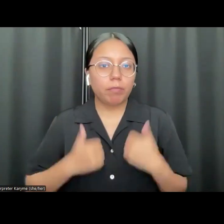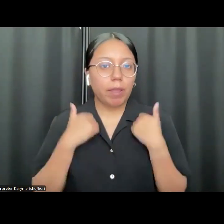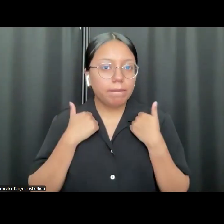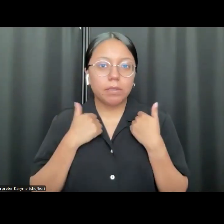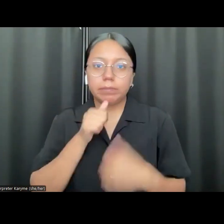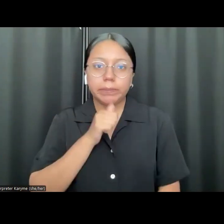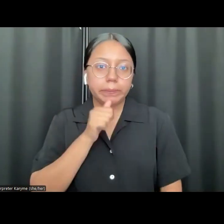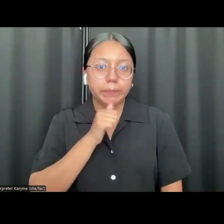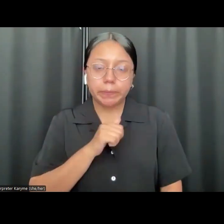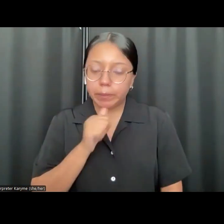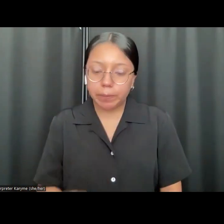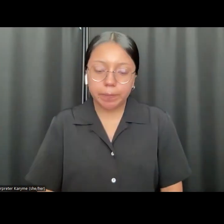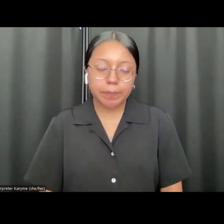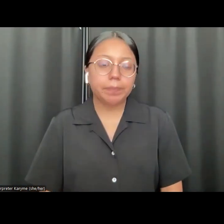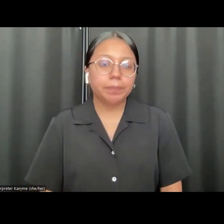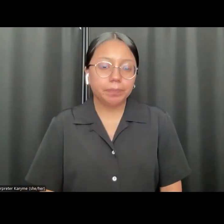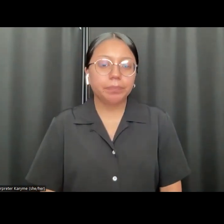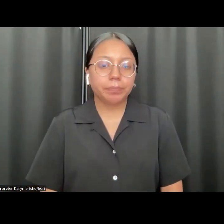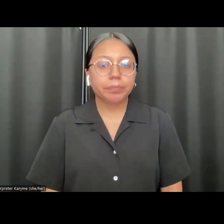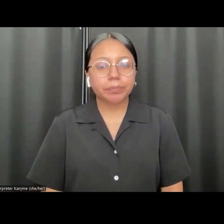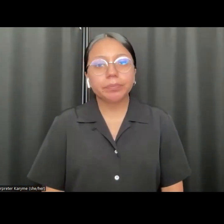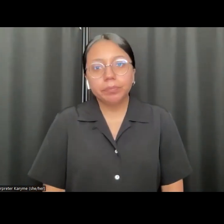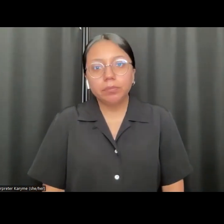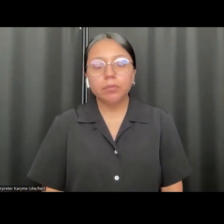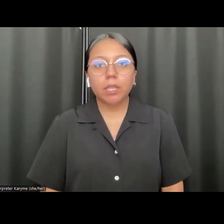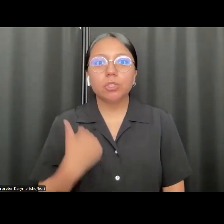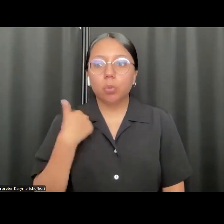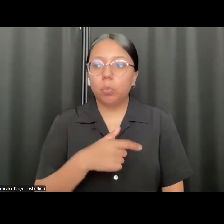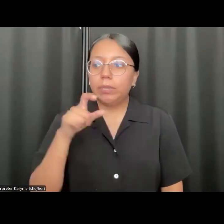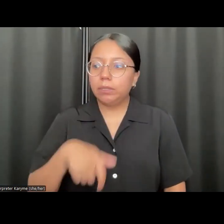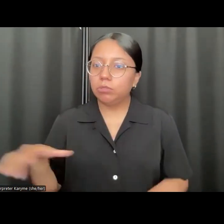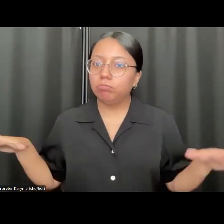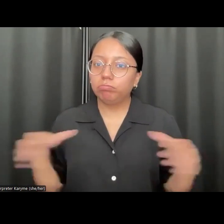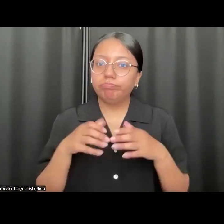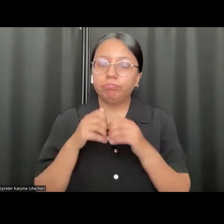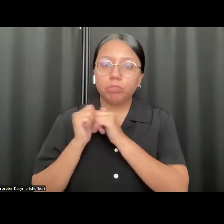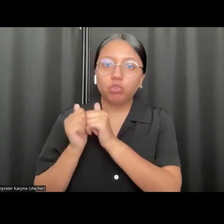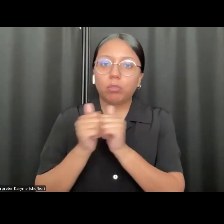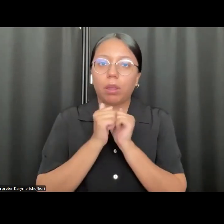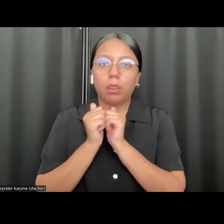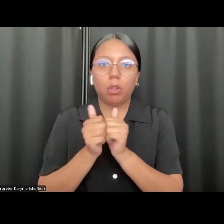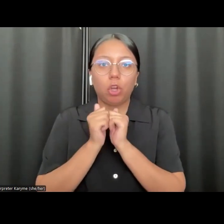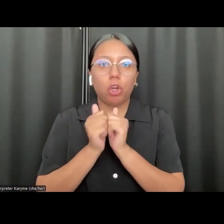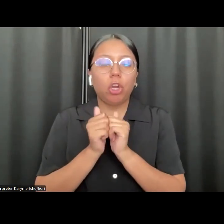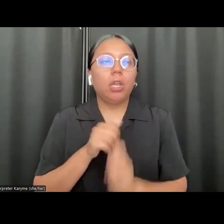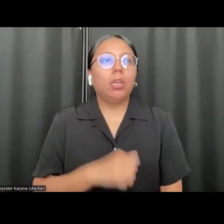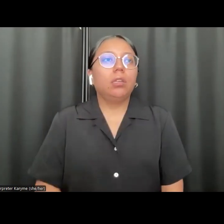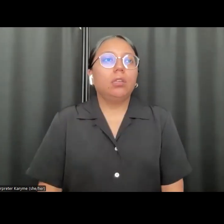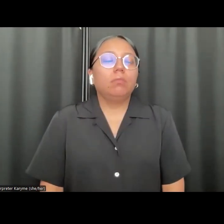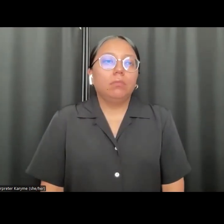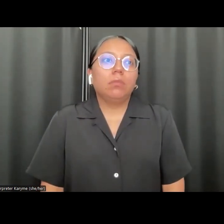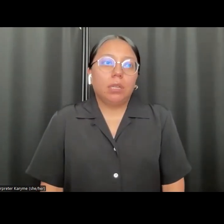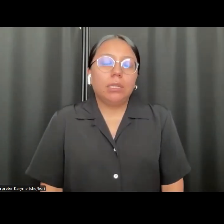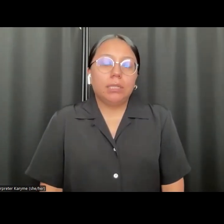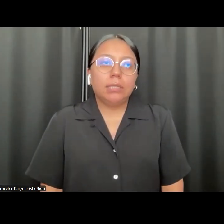So these were the conditions where we were like, we need to be together, and it's also been a minute, so we're gonna have to, it's gonna feel kind of weird